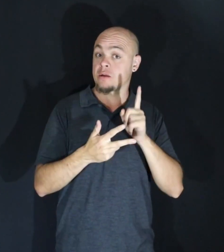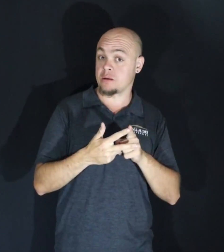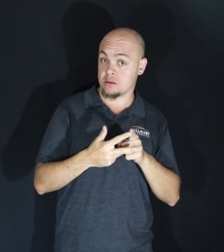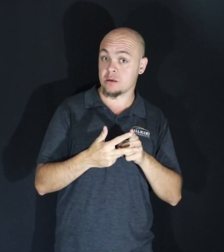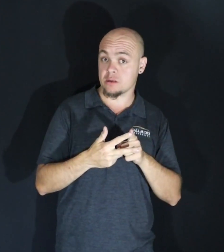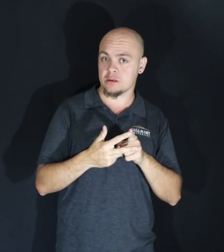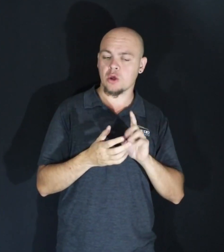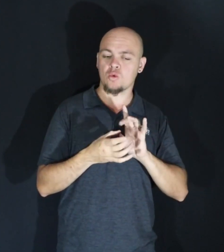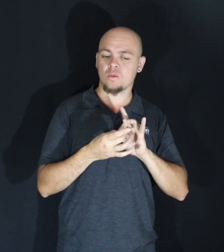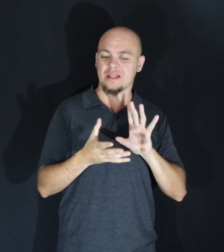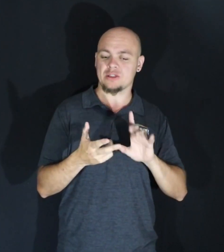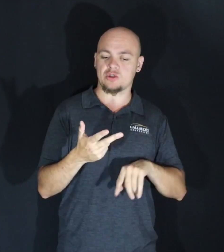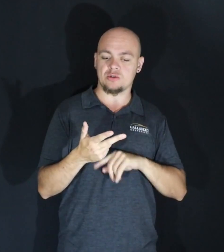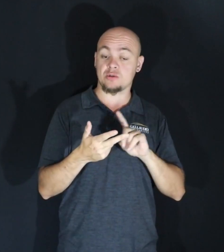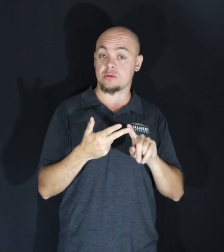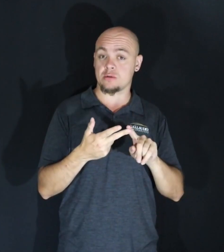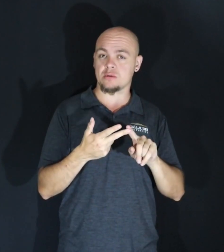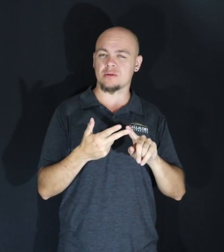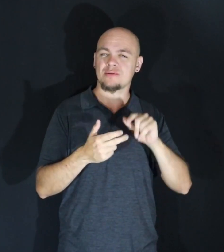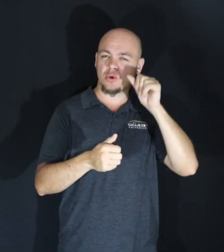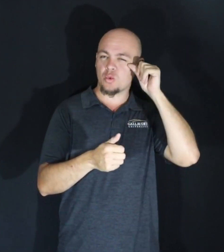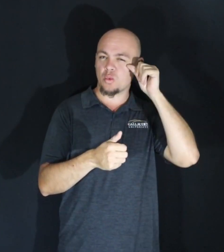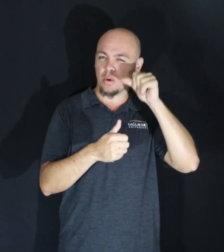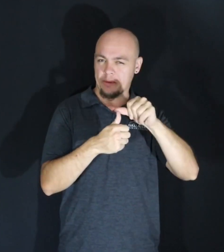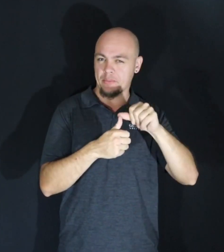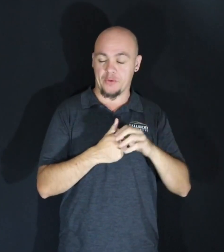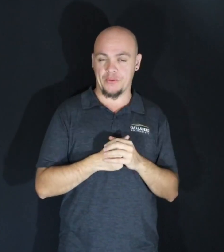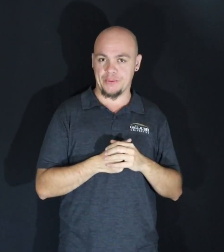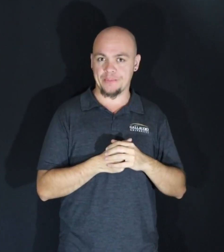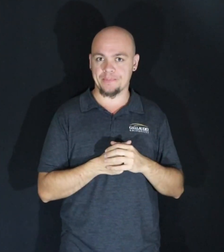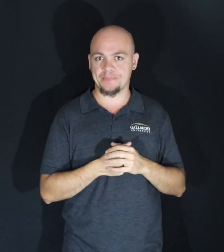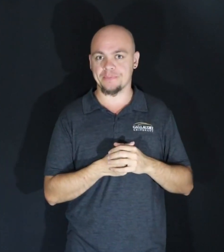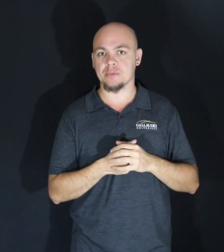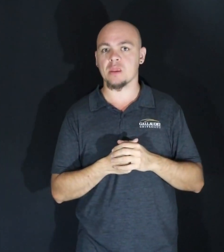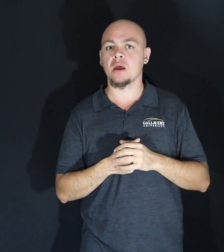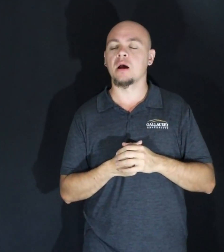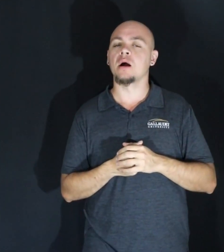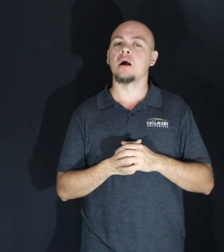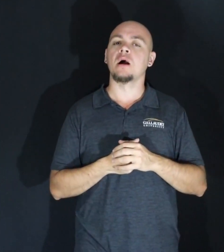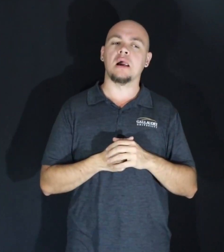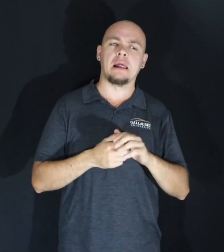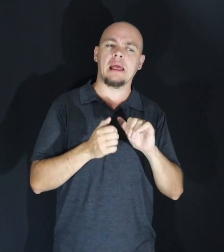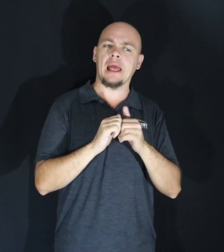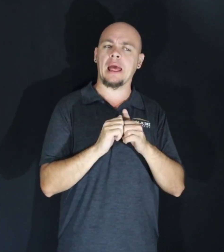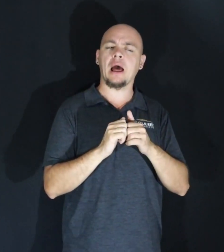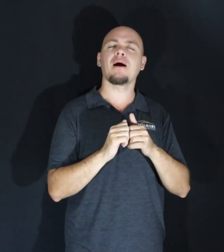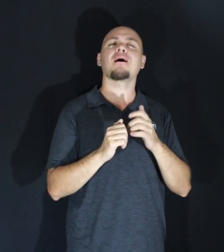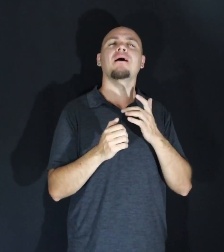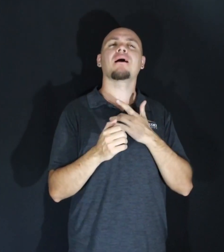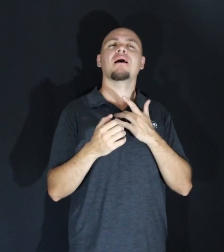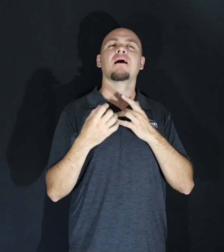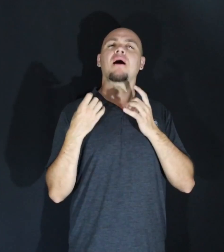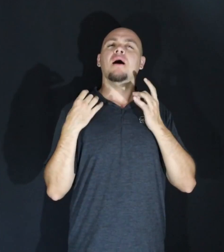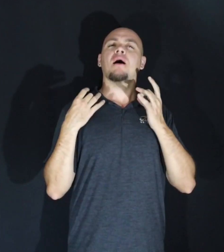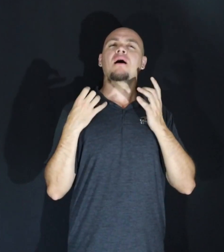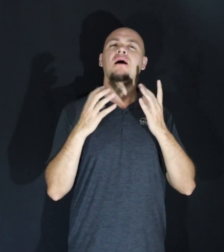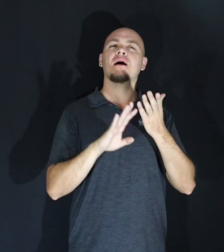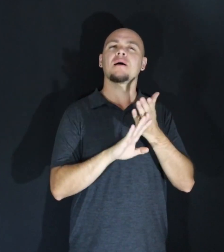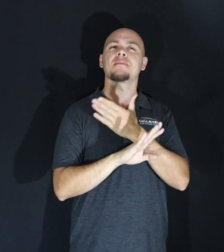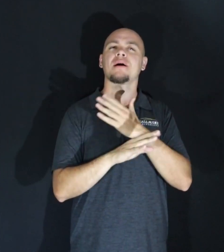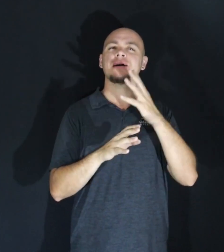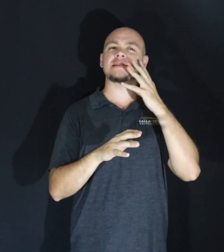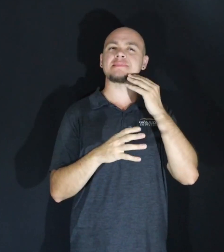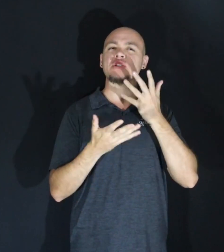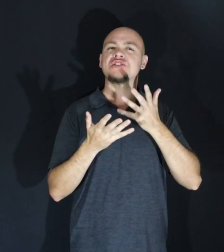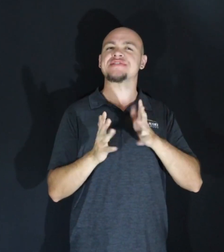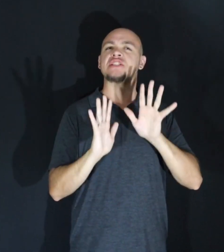step, release. The third step is to remember. By remembering how good it felt to unburden yourself from those past experiences,